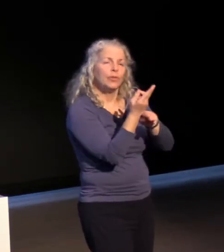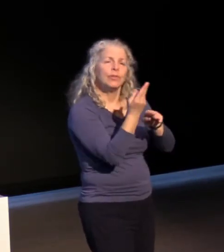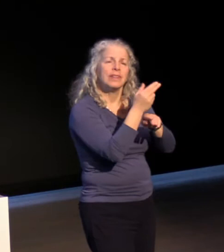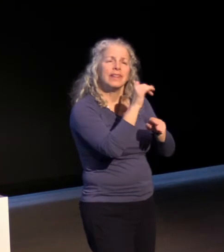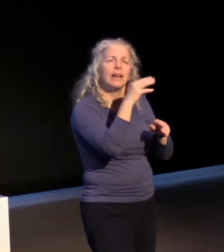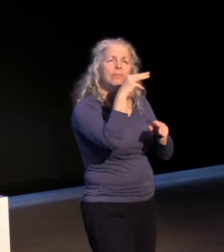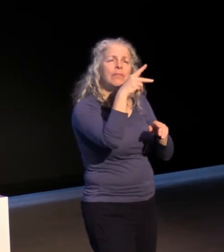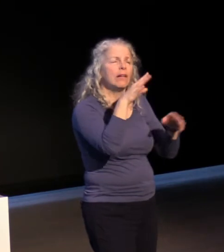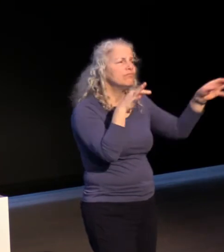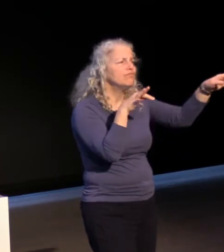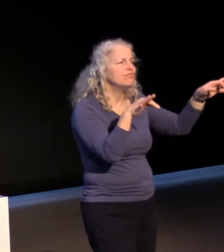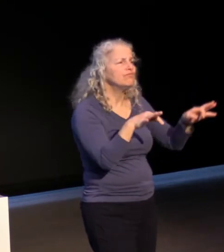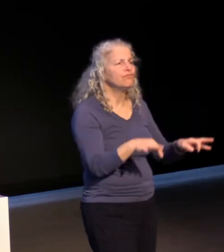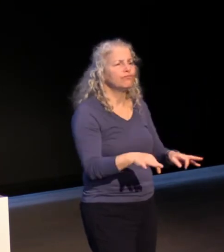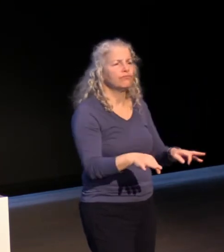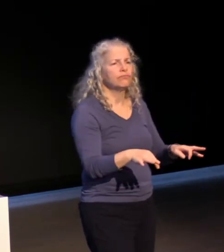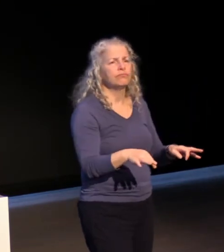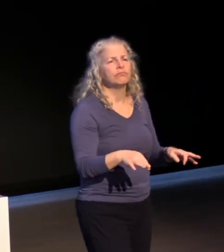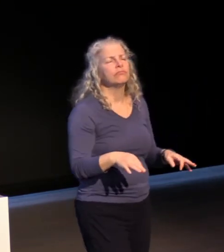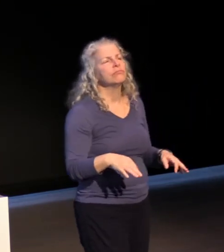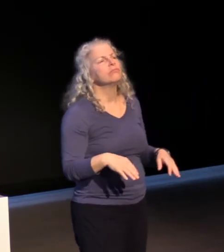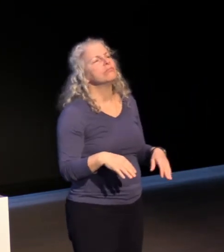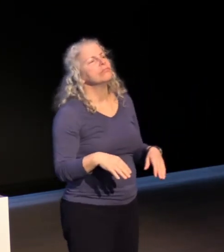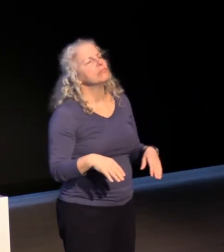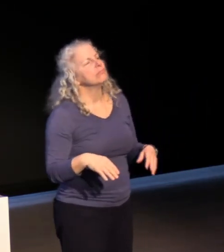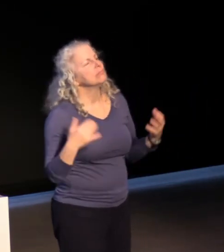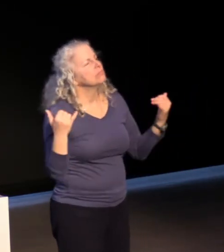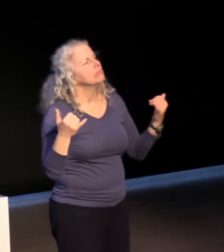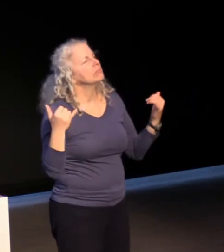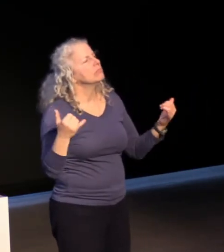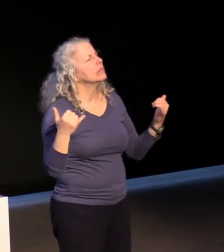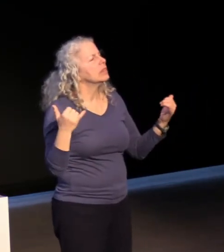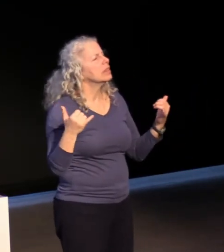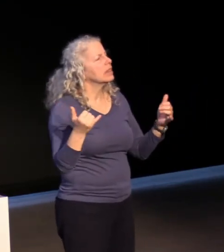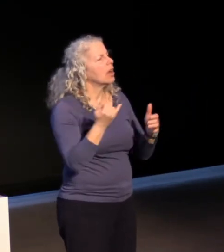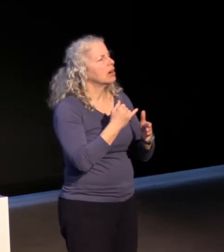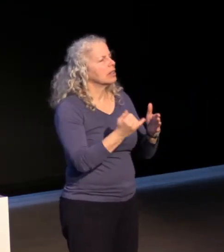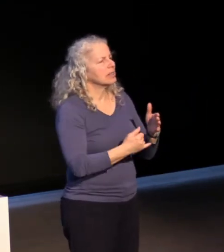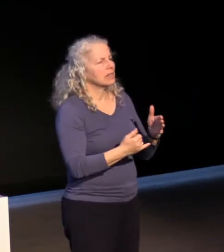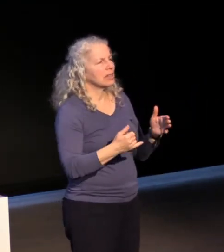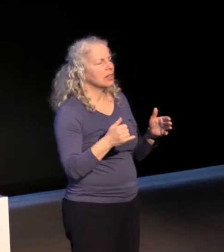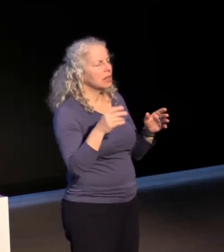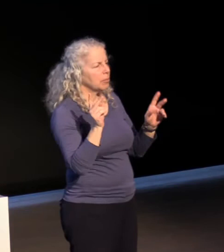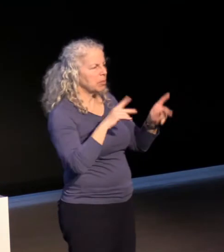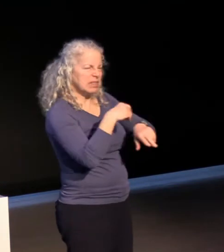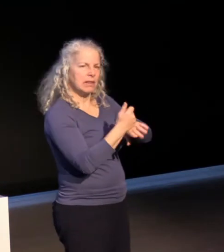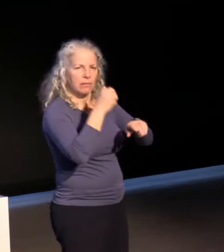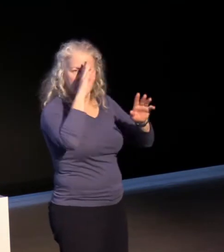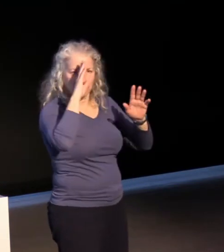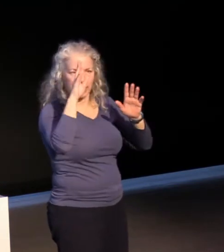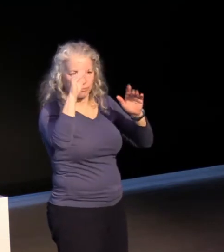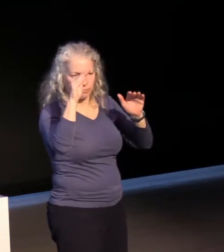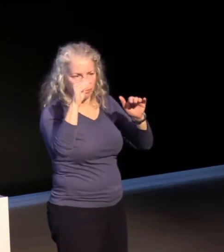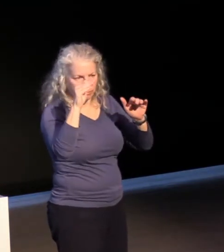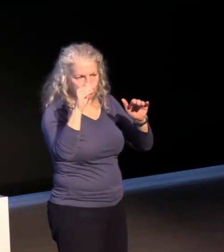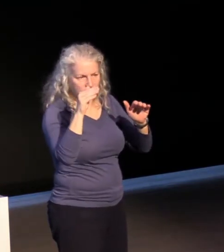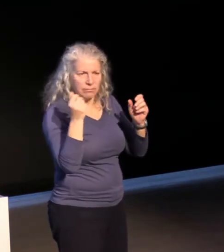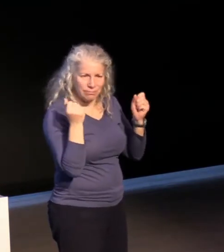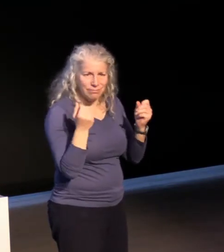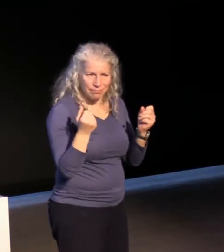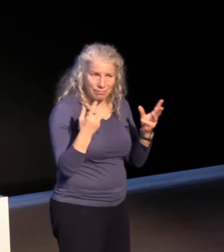By being used to explain the criteria of contemporary artists, this map remains a map of expectations. And there are many, many maps